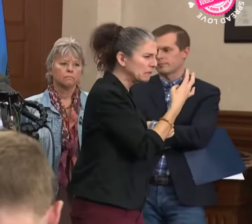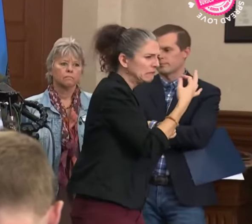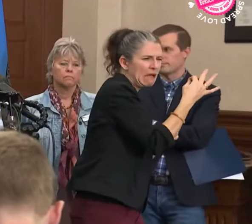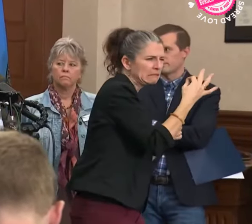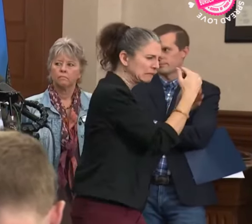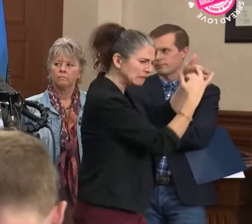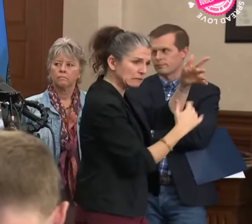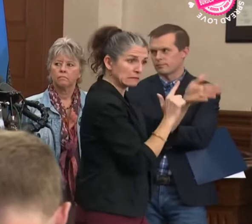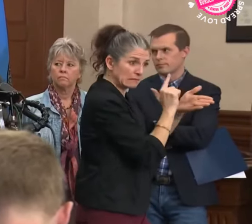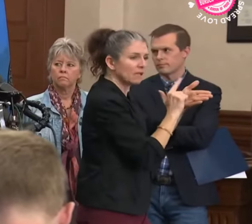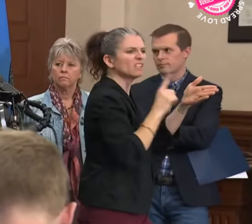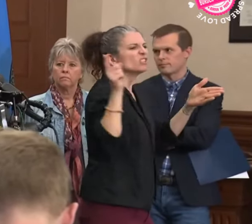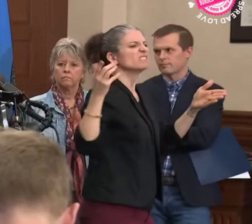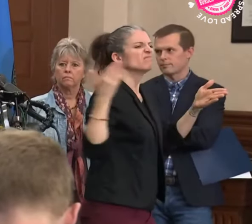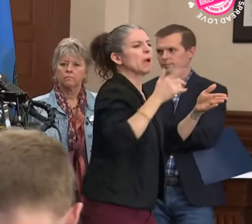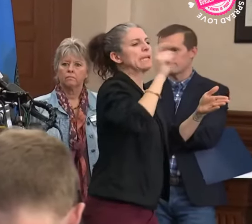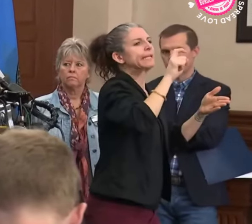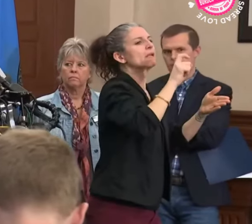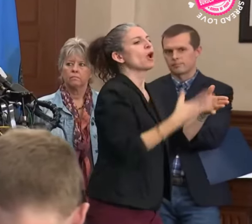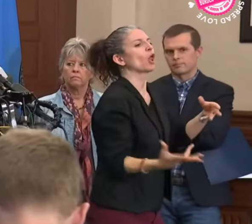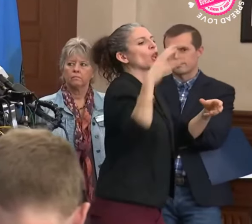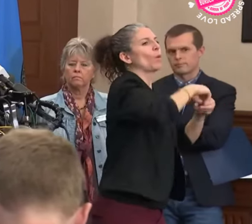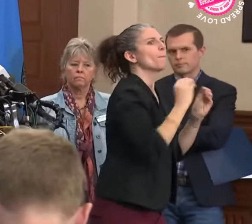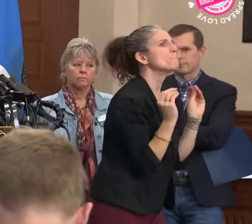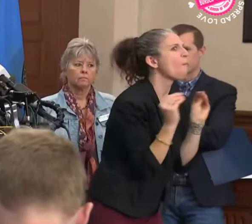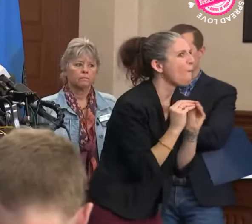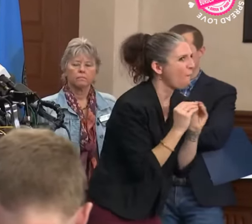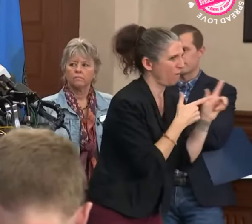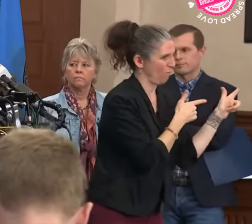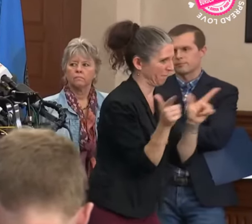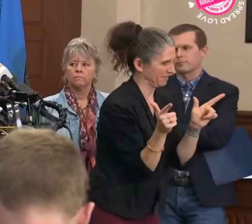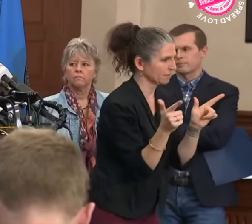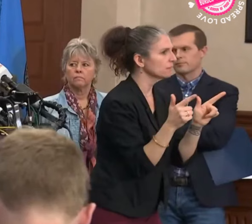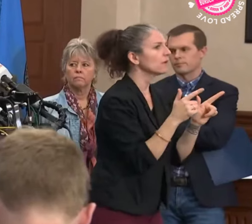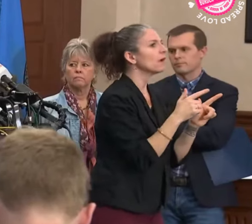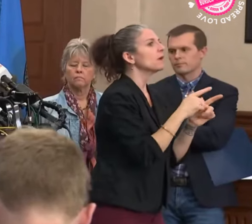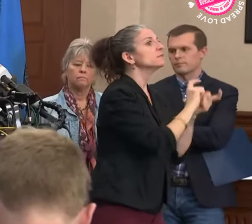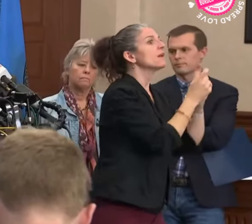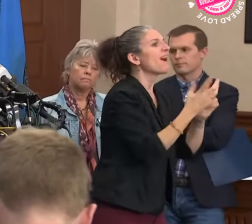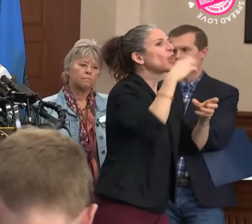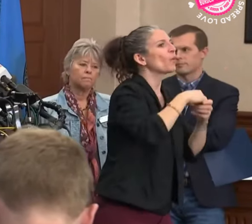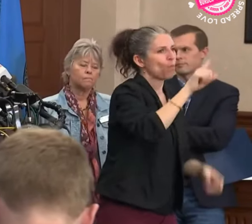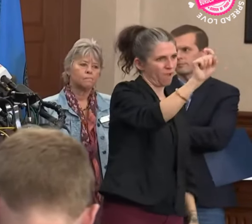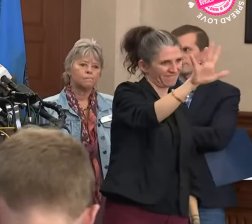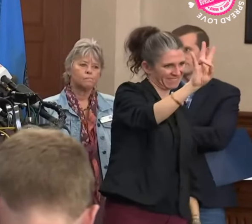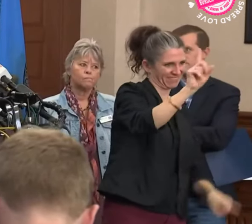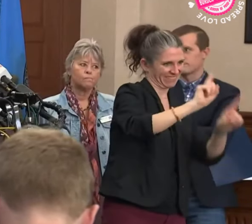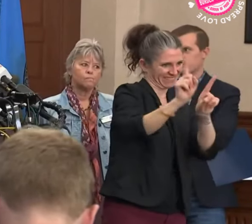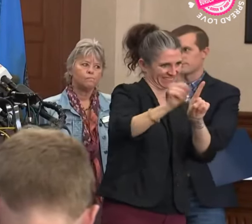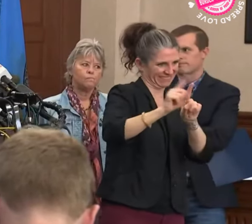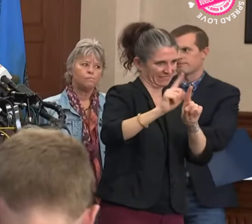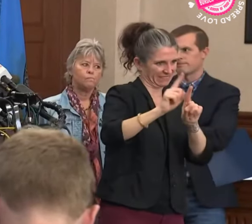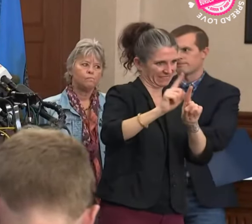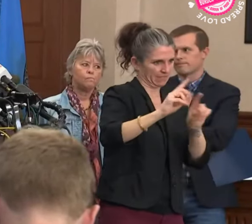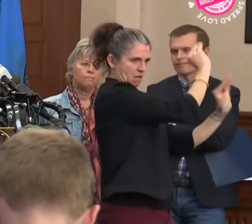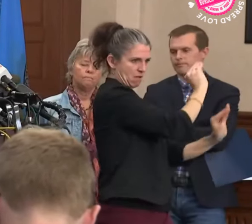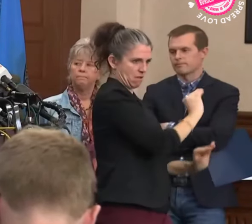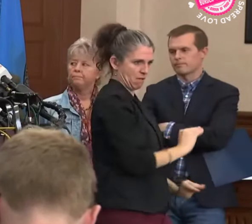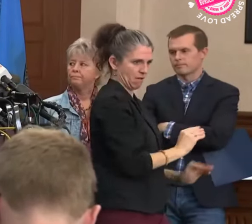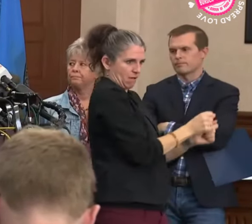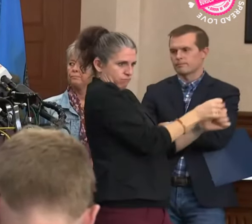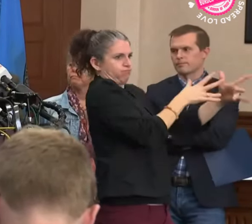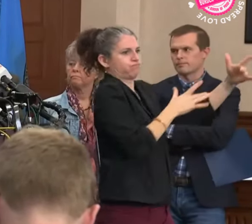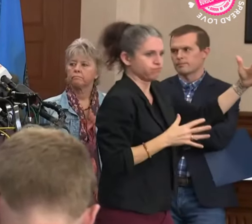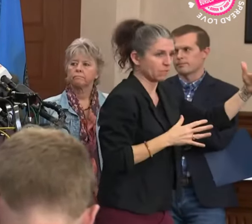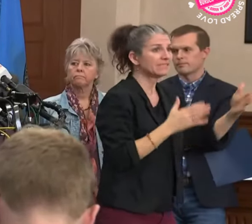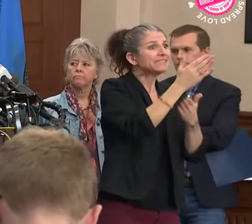not on functionality, but on cosmetic features. So there's always more that we can